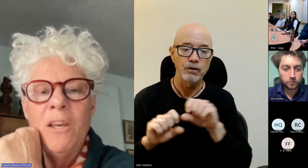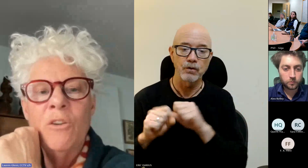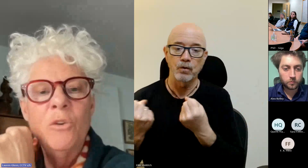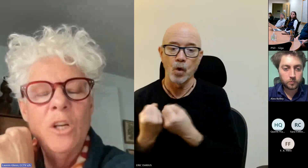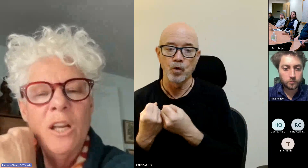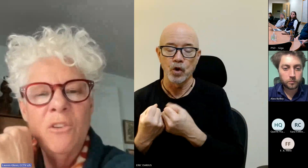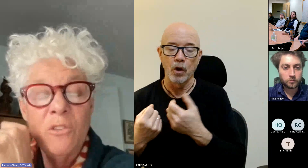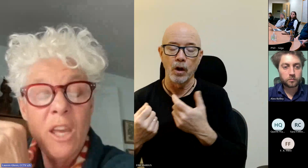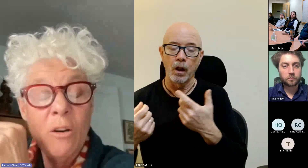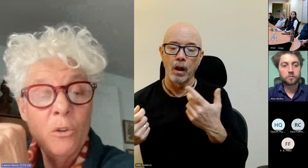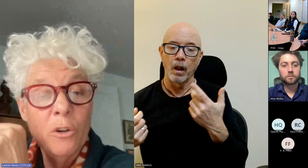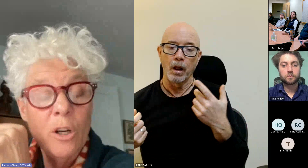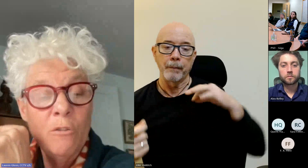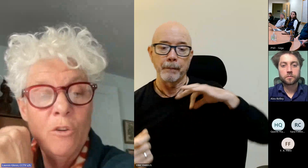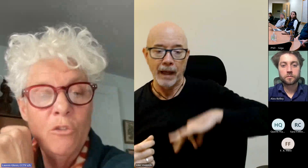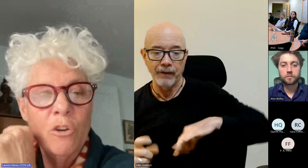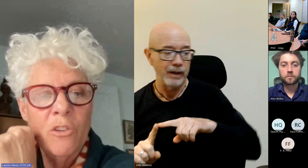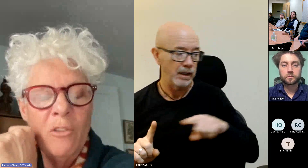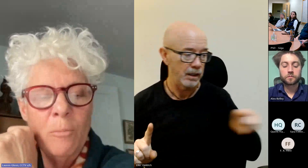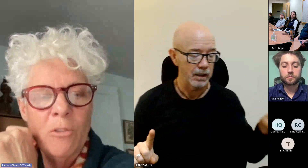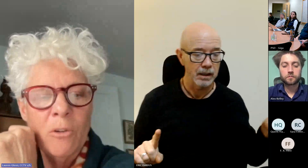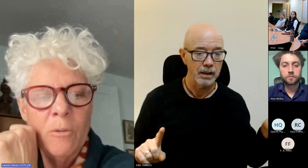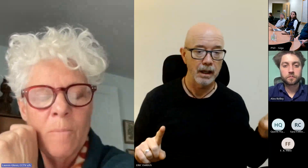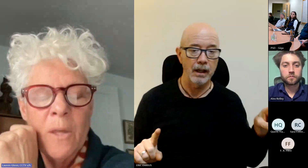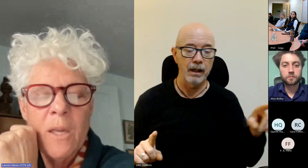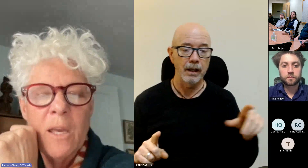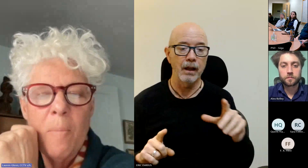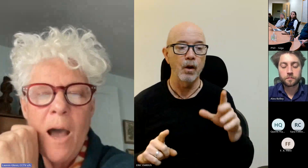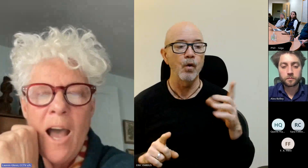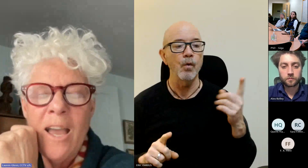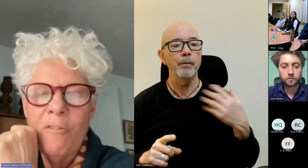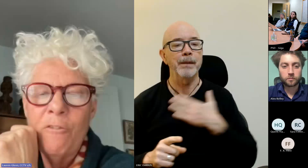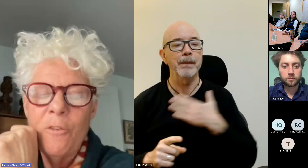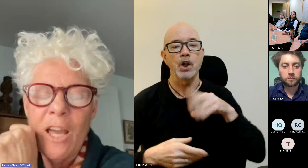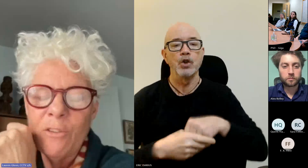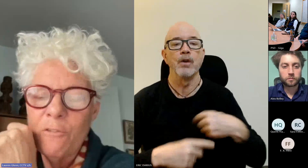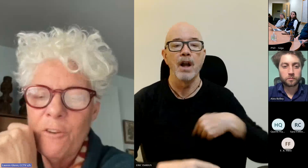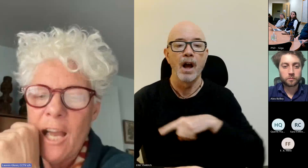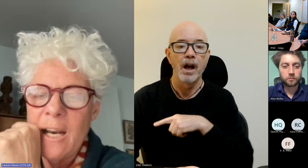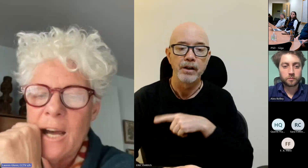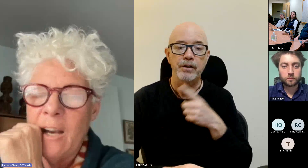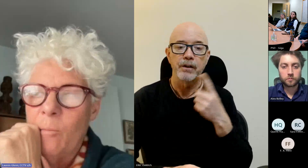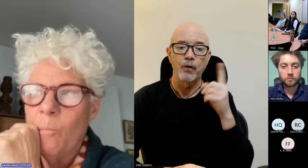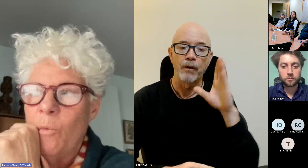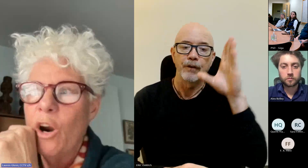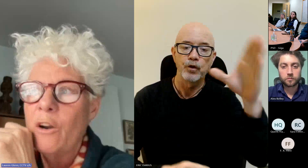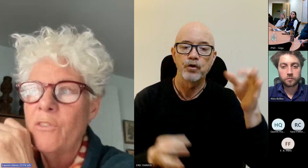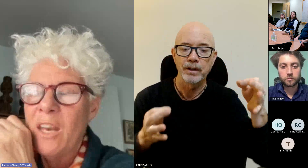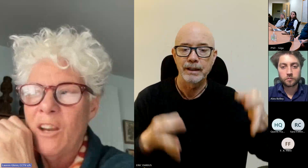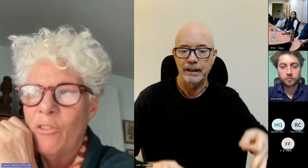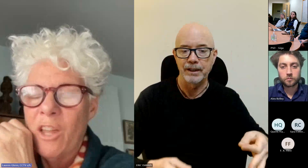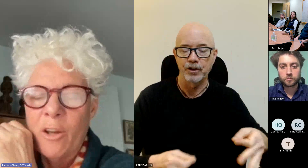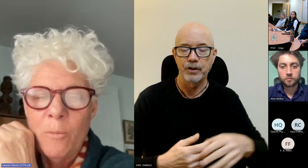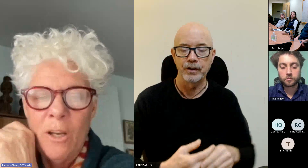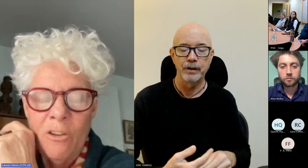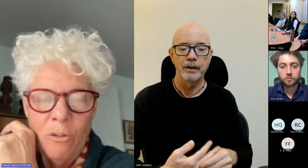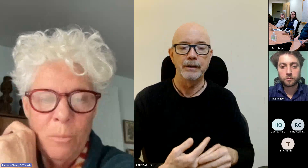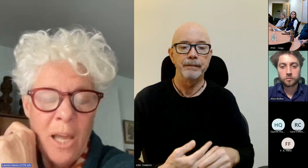that we be included as a stakeholder in future assessments. I have testified on more